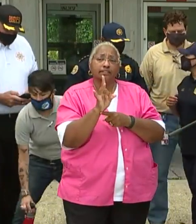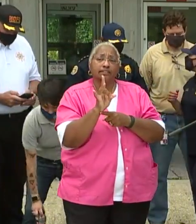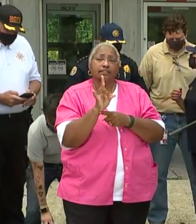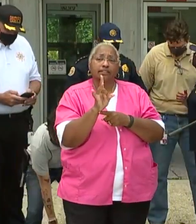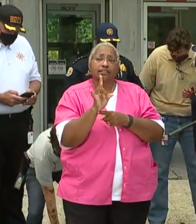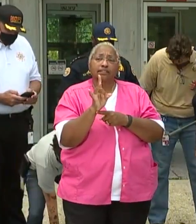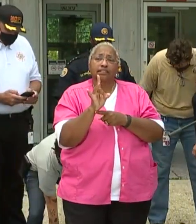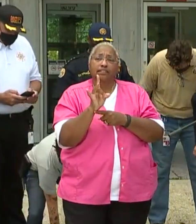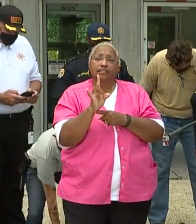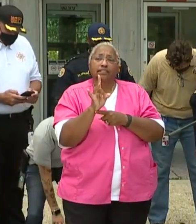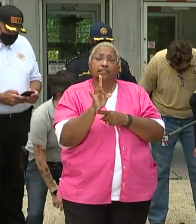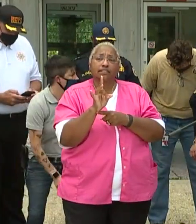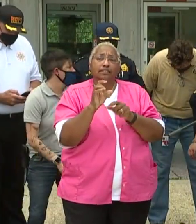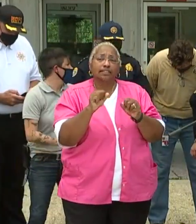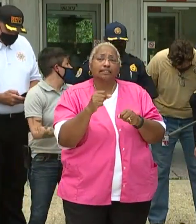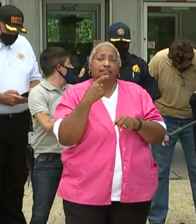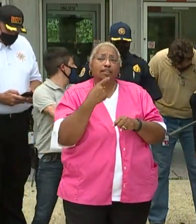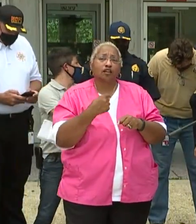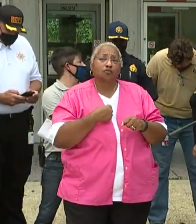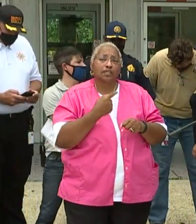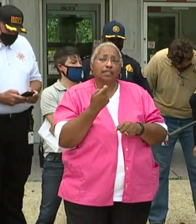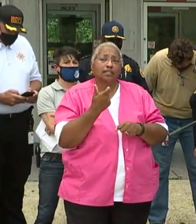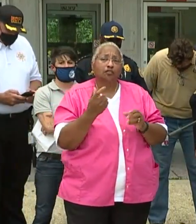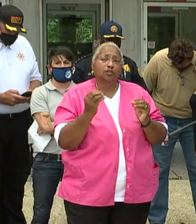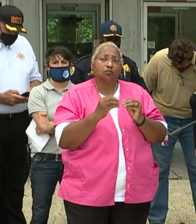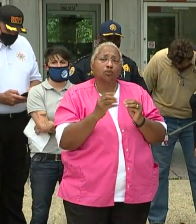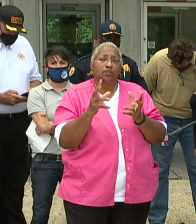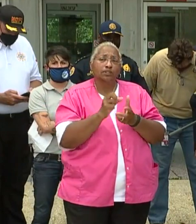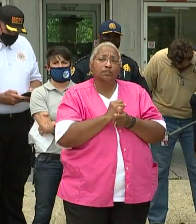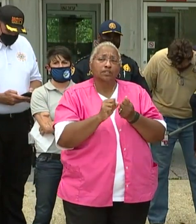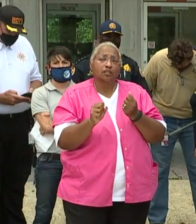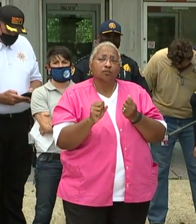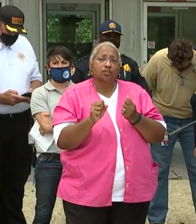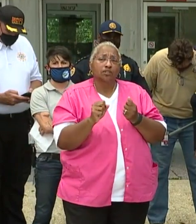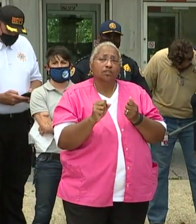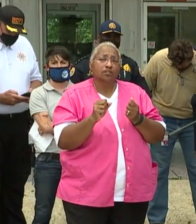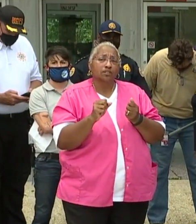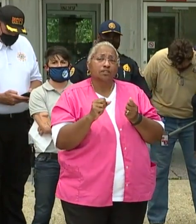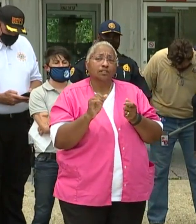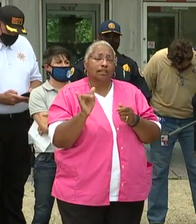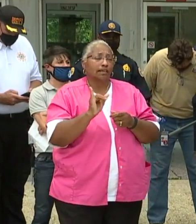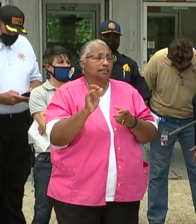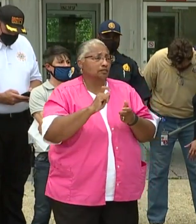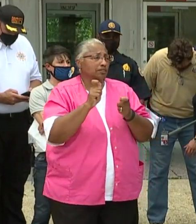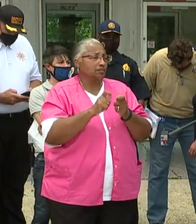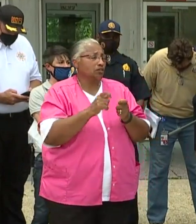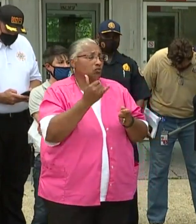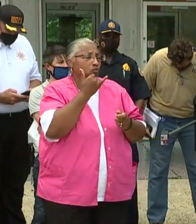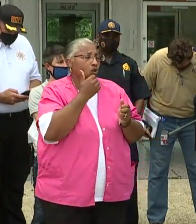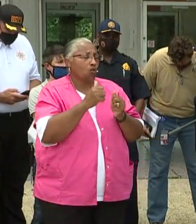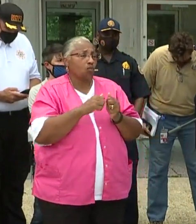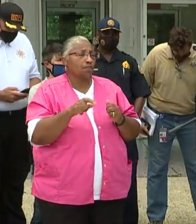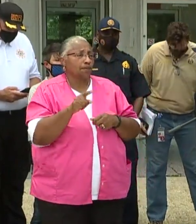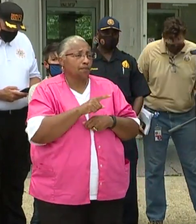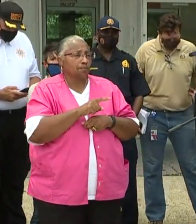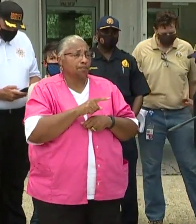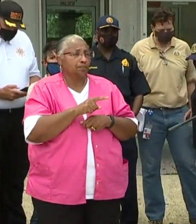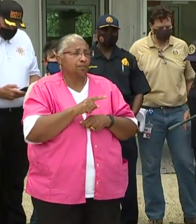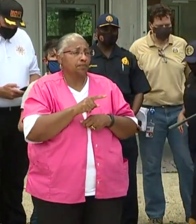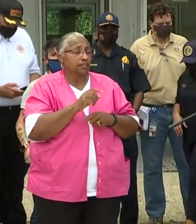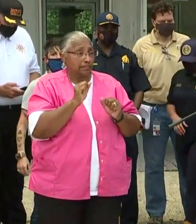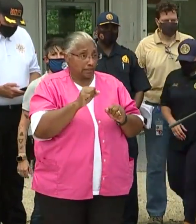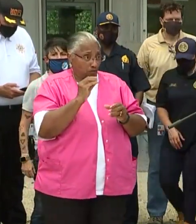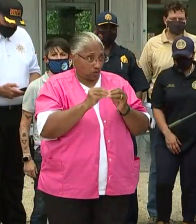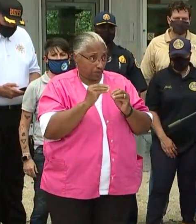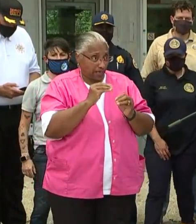Right. Yeah, can you tell me a little bit more about the damages? I mean, what specifically is wrong with it? Or is it comparable?